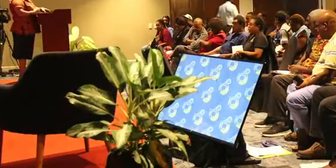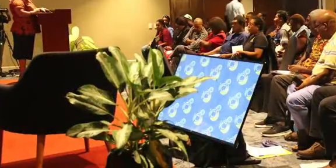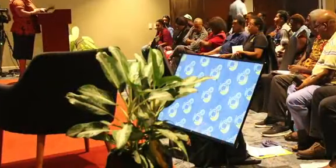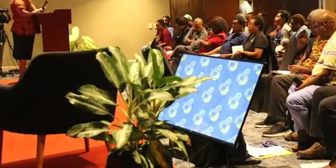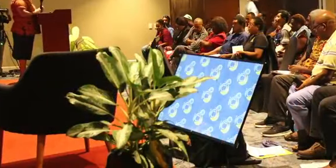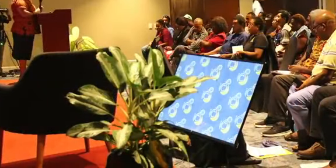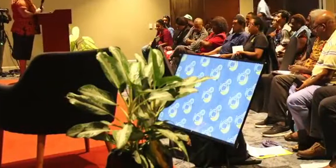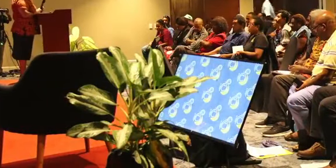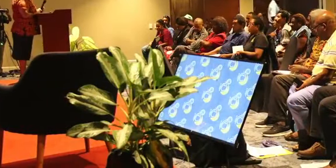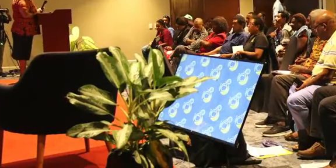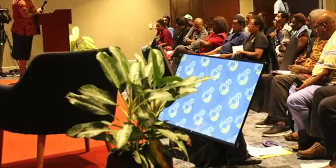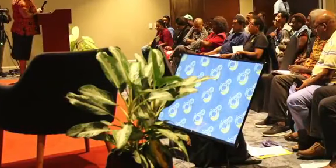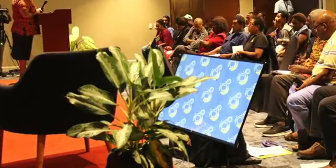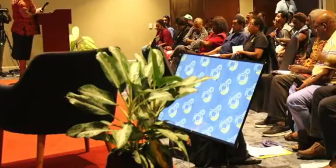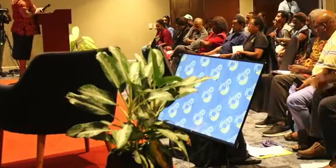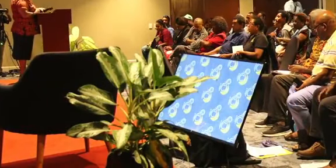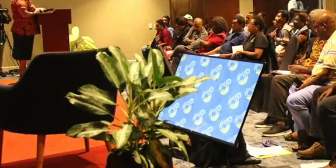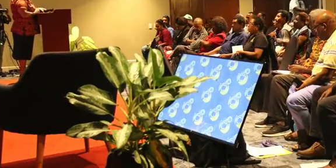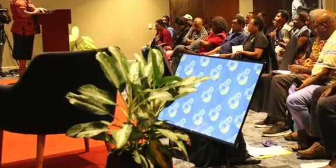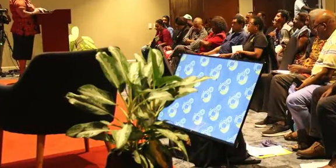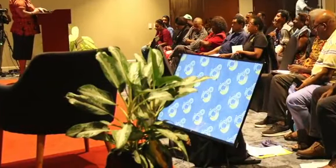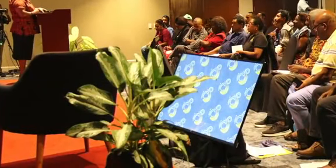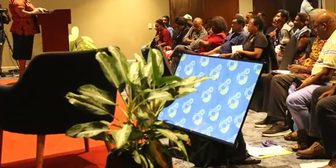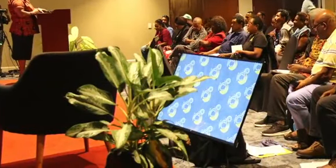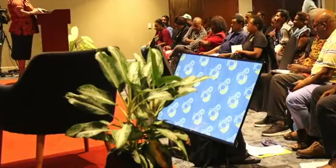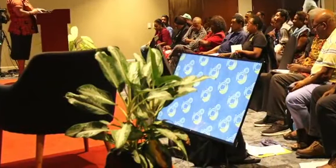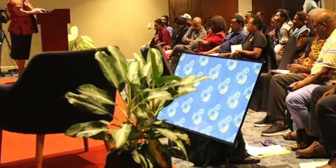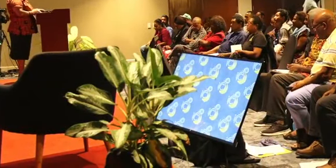Sorry, I'm conscious of the time. I am going to 4 o'clock now.